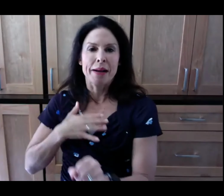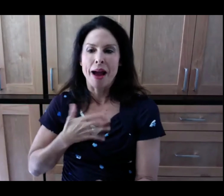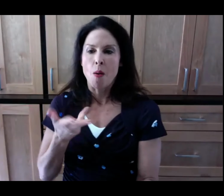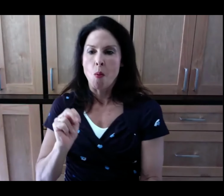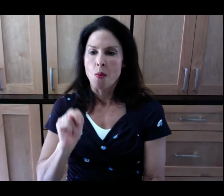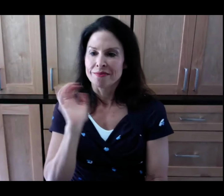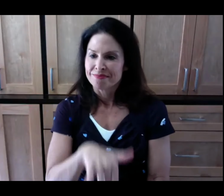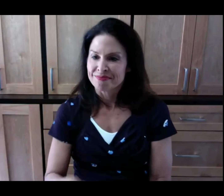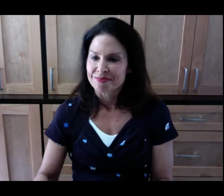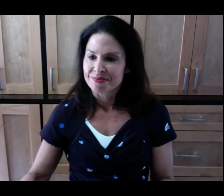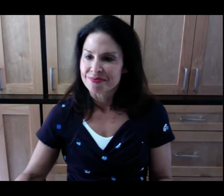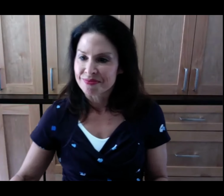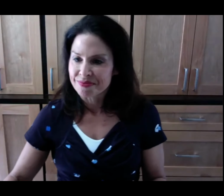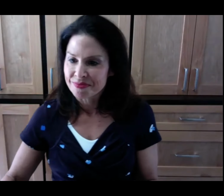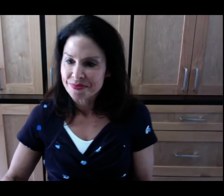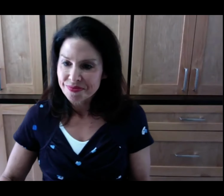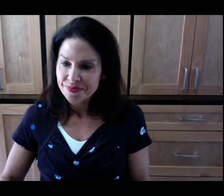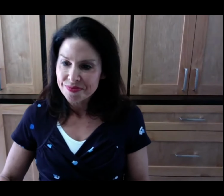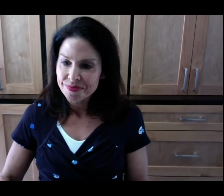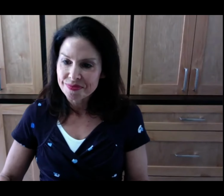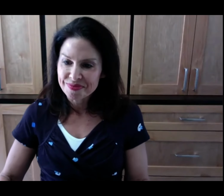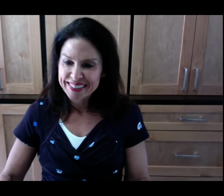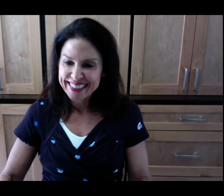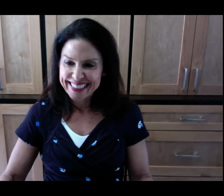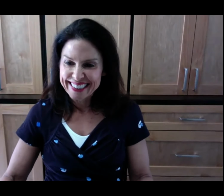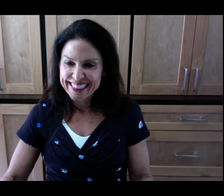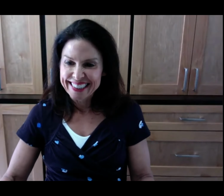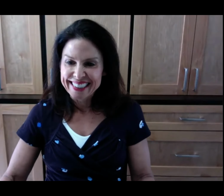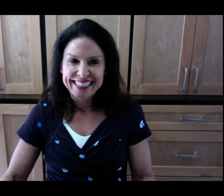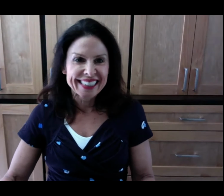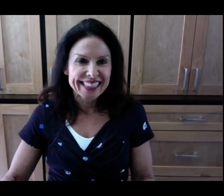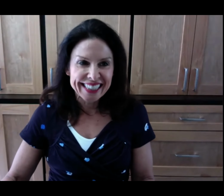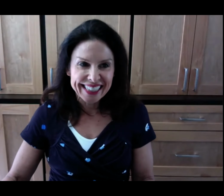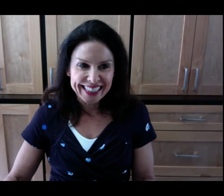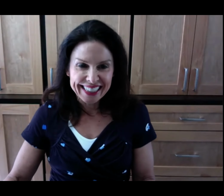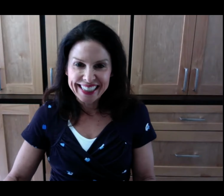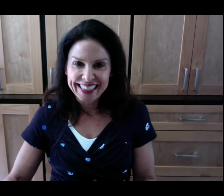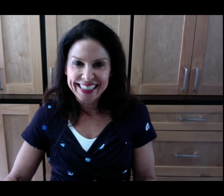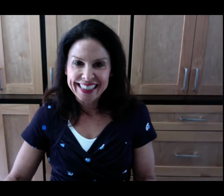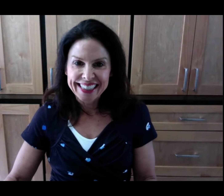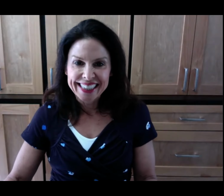And you can just, you don't have to take them all, pick the ones that you want to choose, and then you can incorporate those.